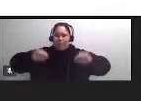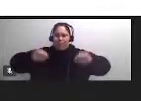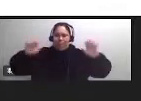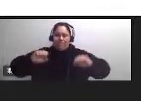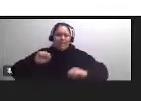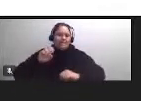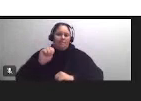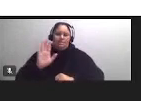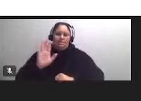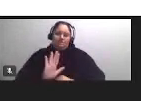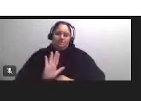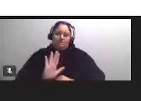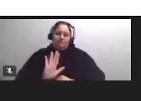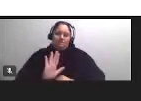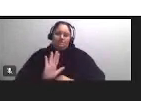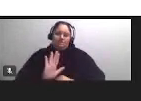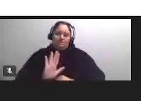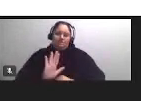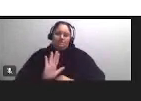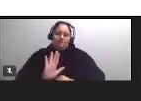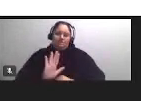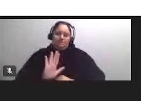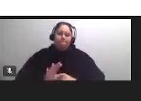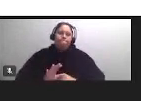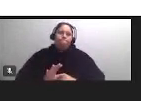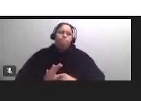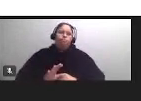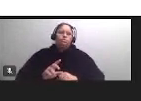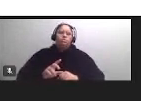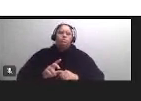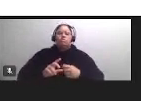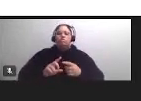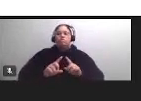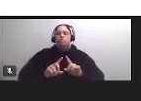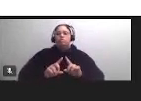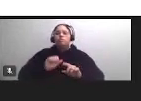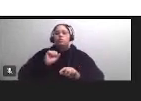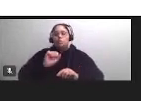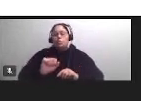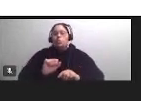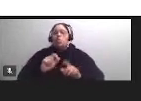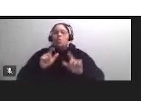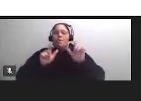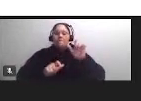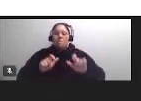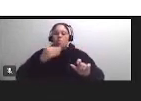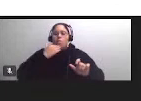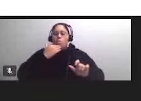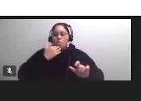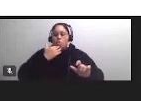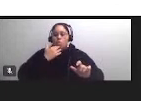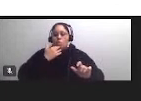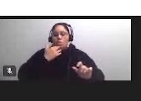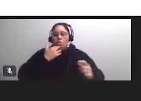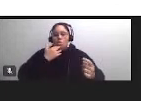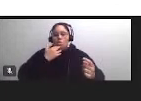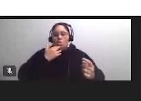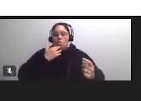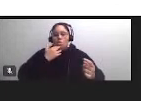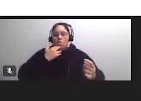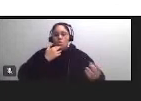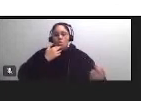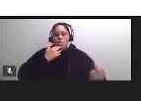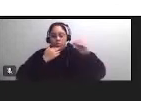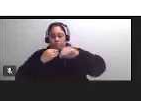going out to thousands and thousands of stakeholders in the province. It is people that have been targeted on